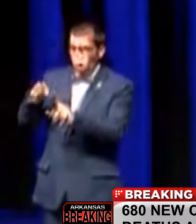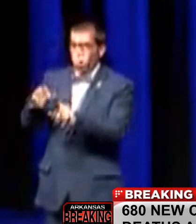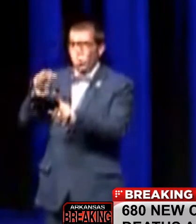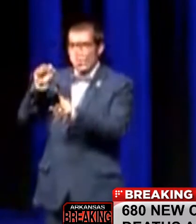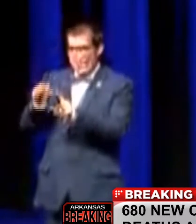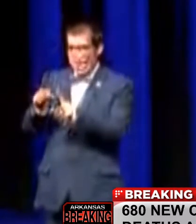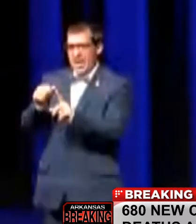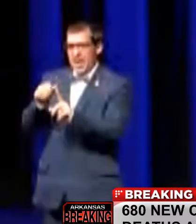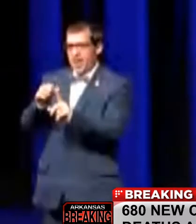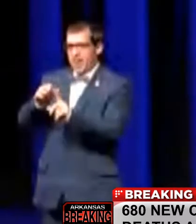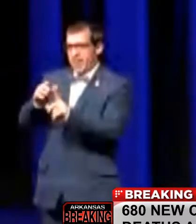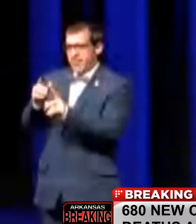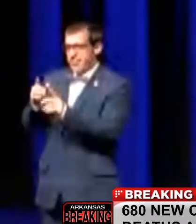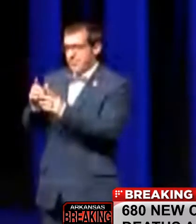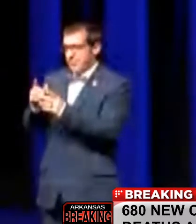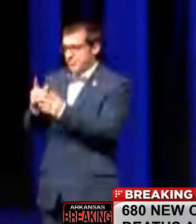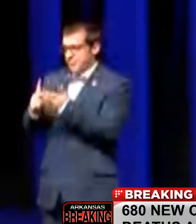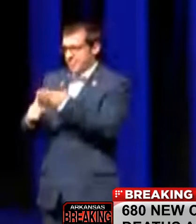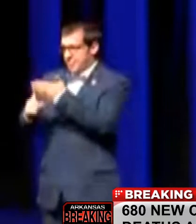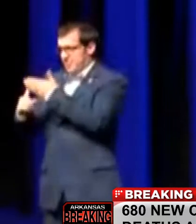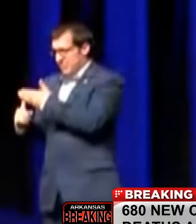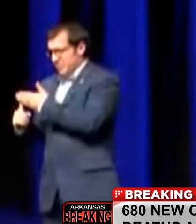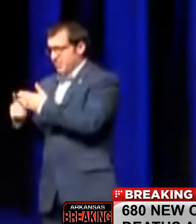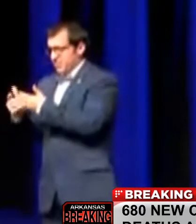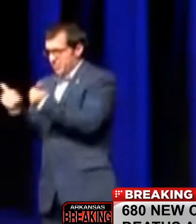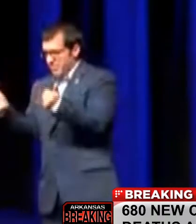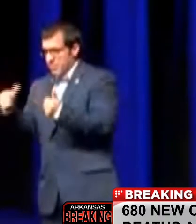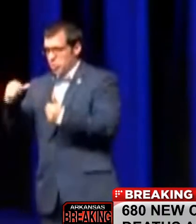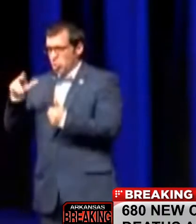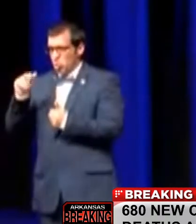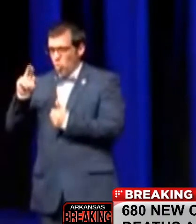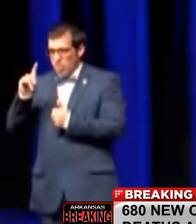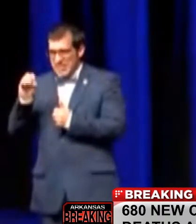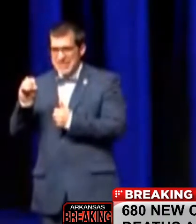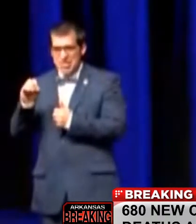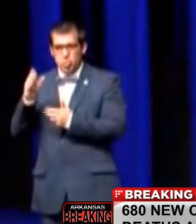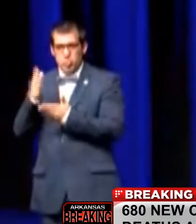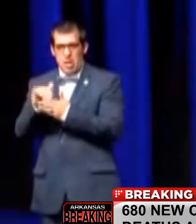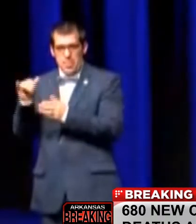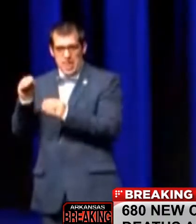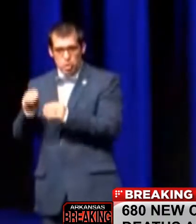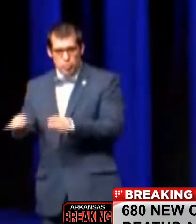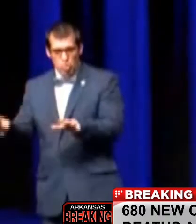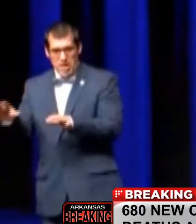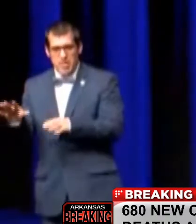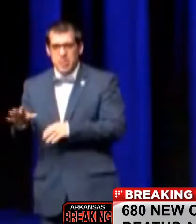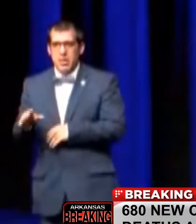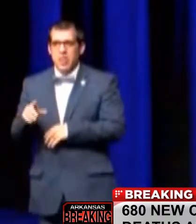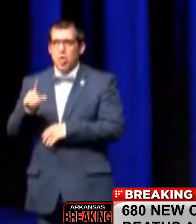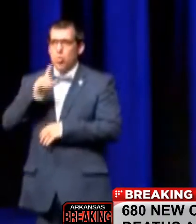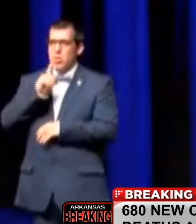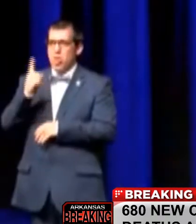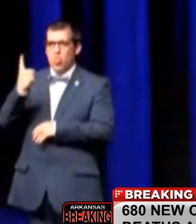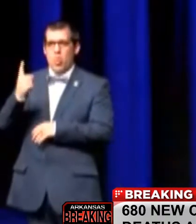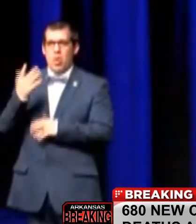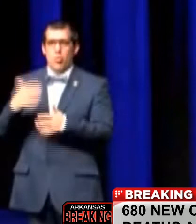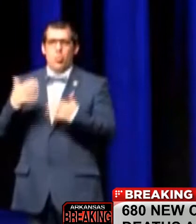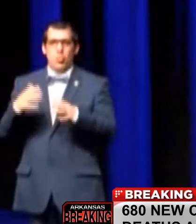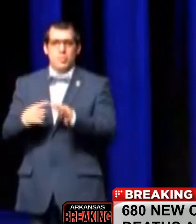isolate it, quarantine it, to stop that spread. One of the highlights is what happens in some of our